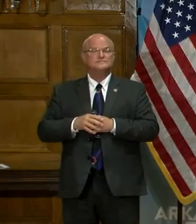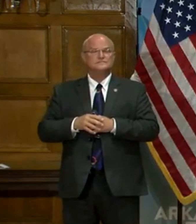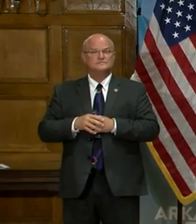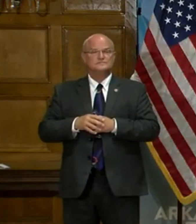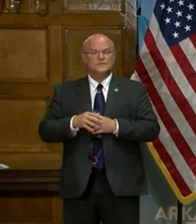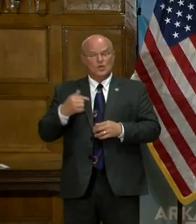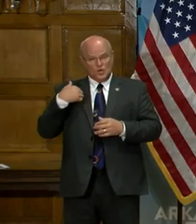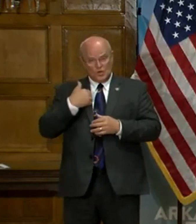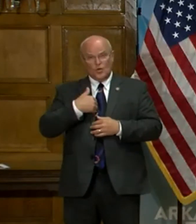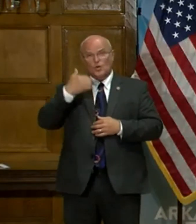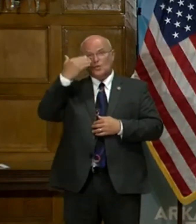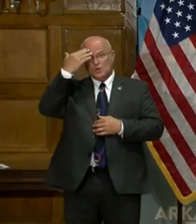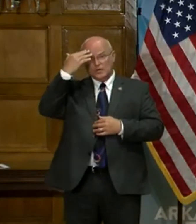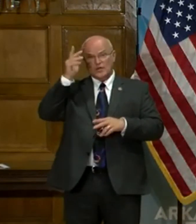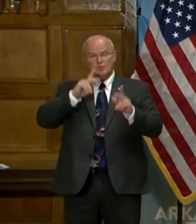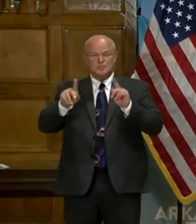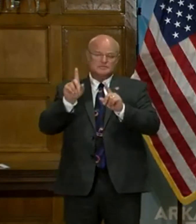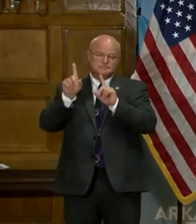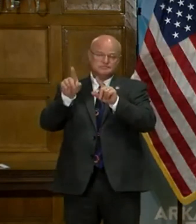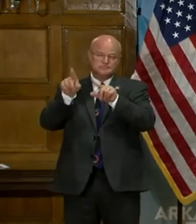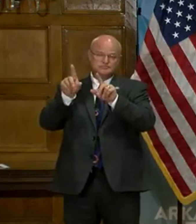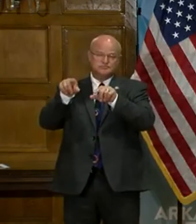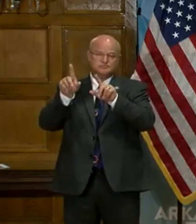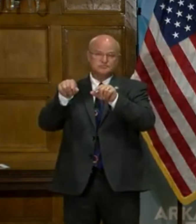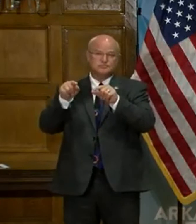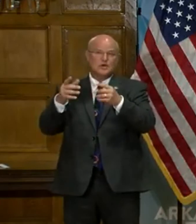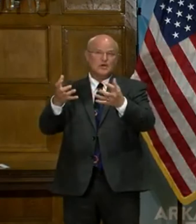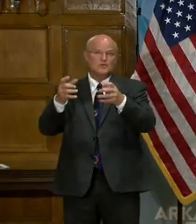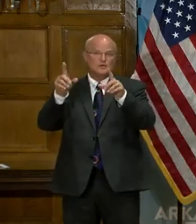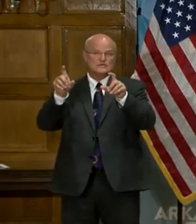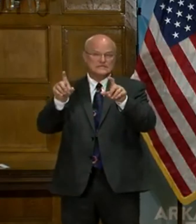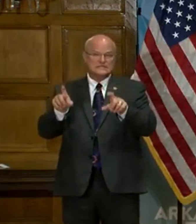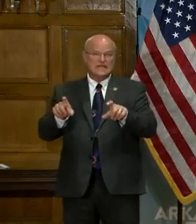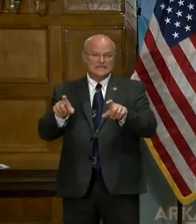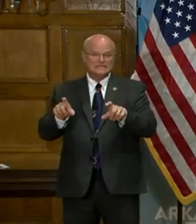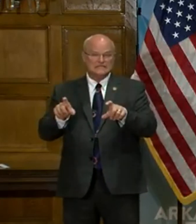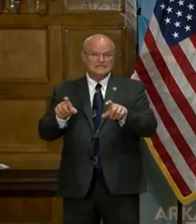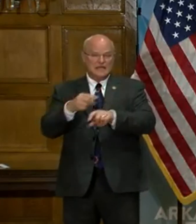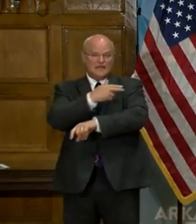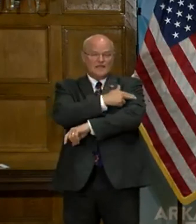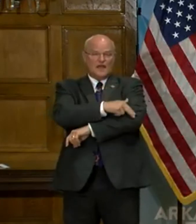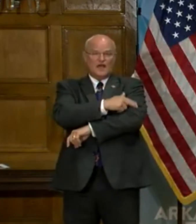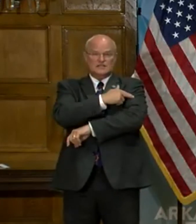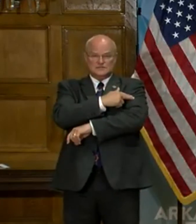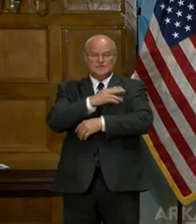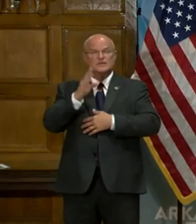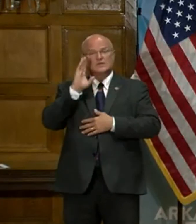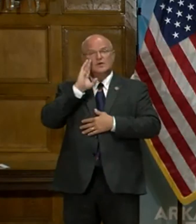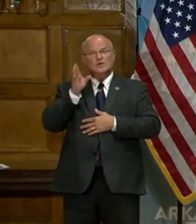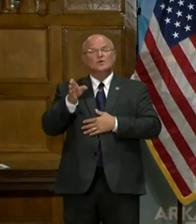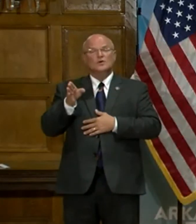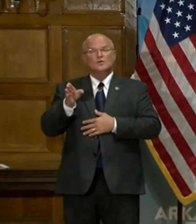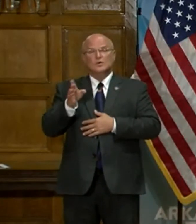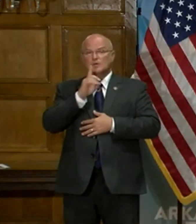We know that people have come there and they want to test. The hospital is going to make sure that